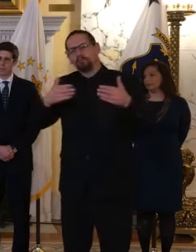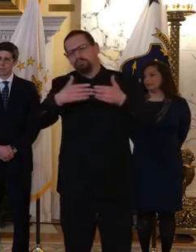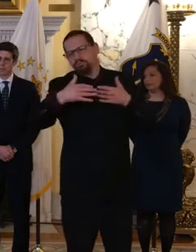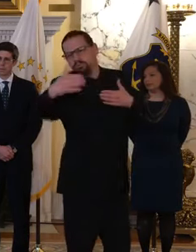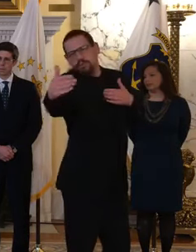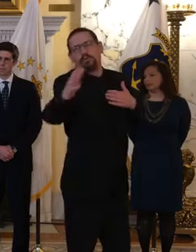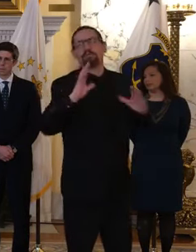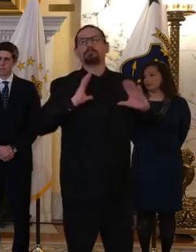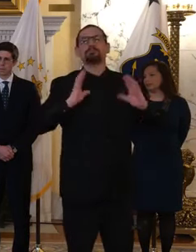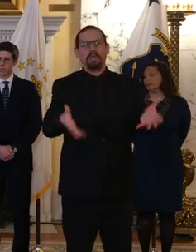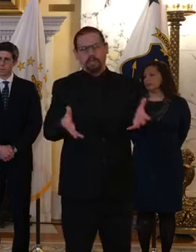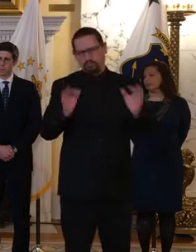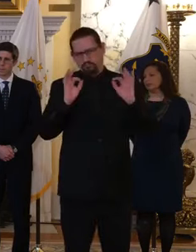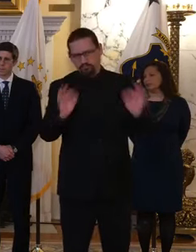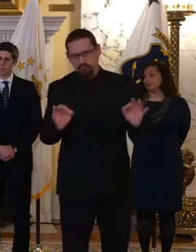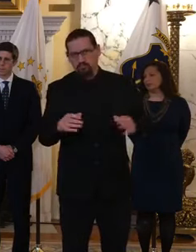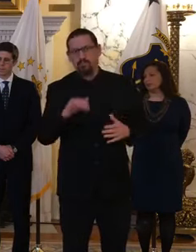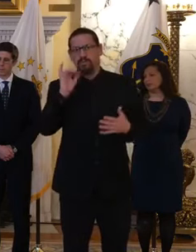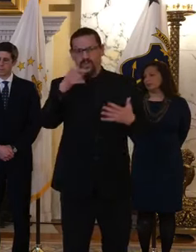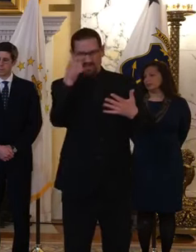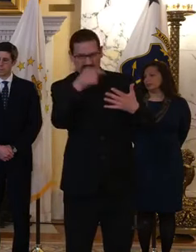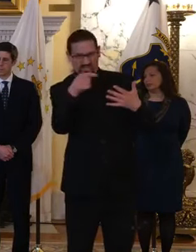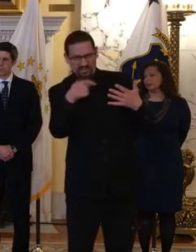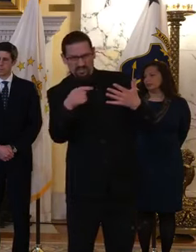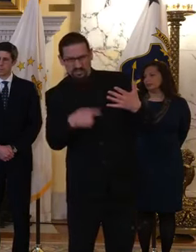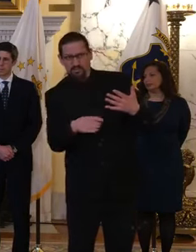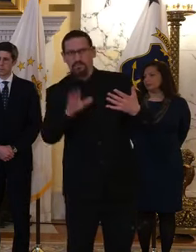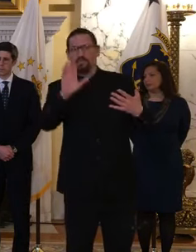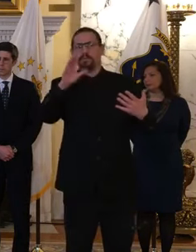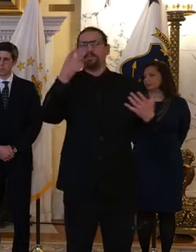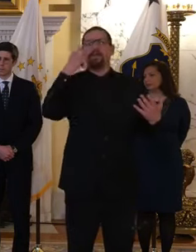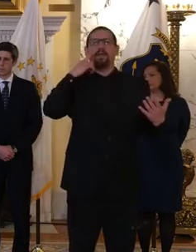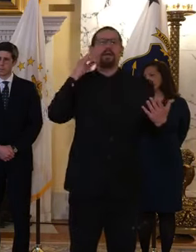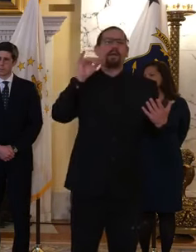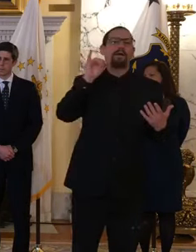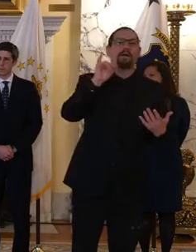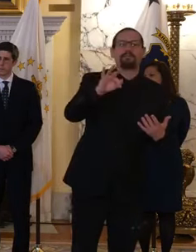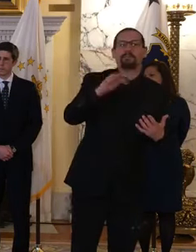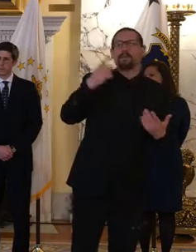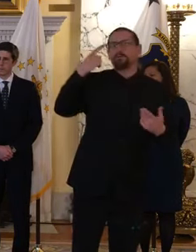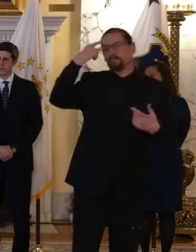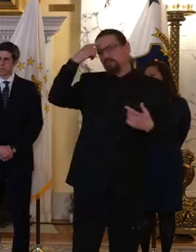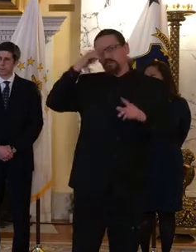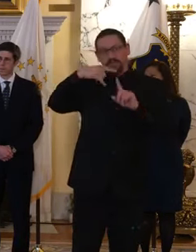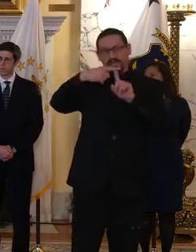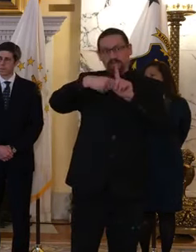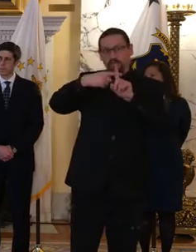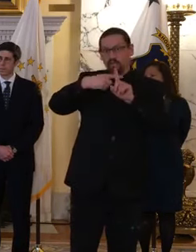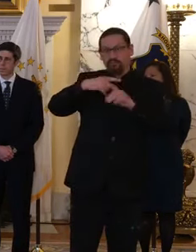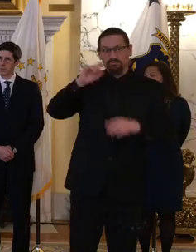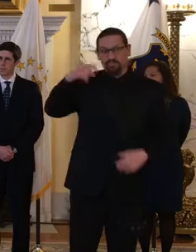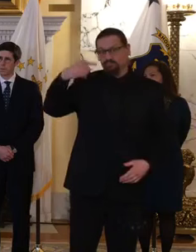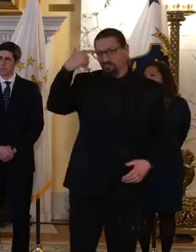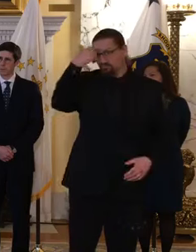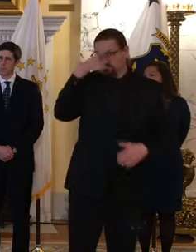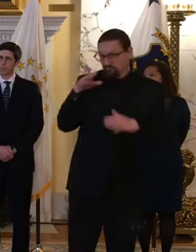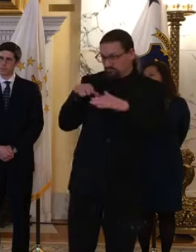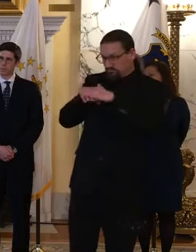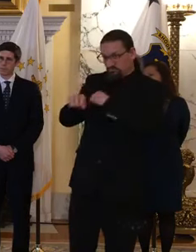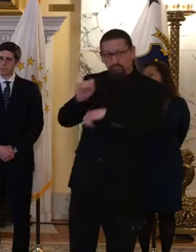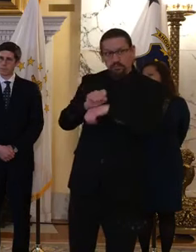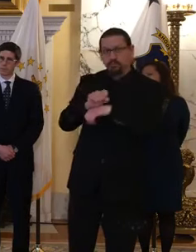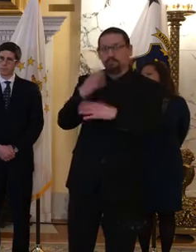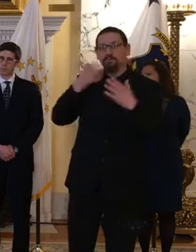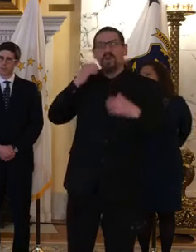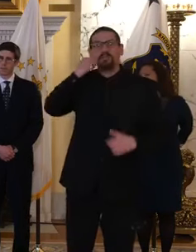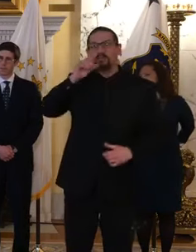rules is taking the temperature of everybody before they go to work, it means I'm going to have to be comfortable knowing that we can procure a